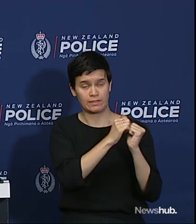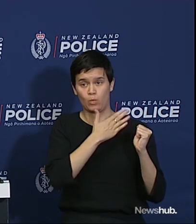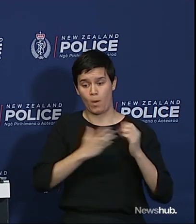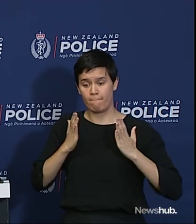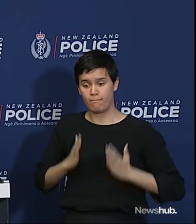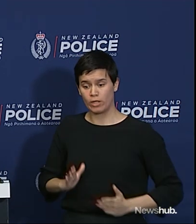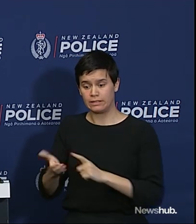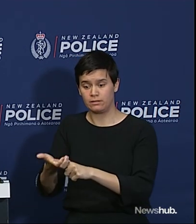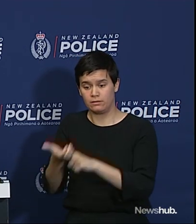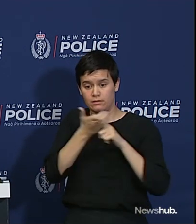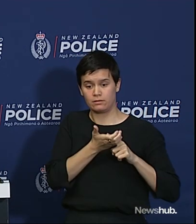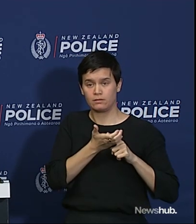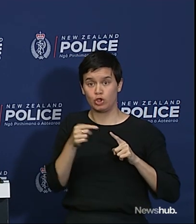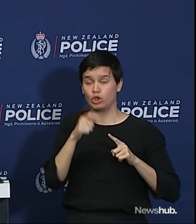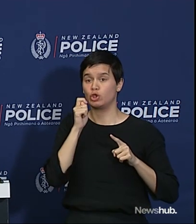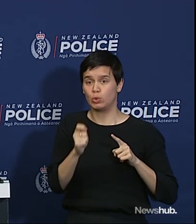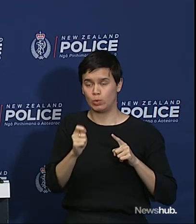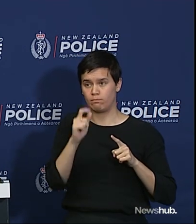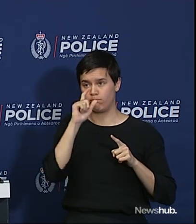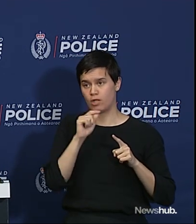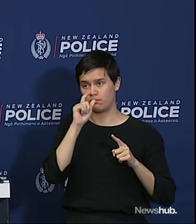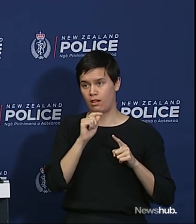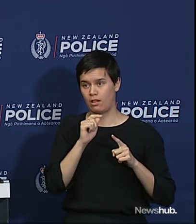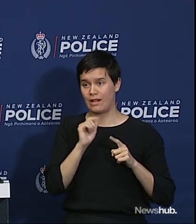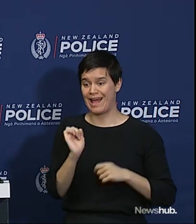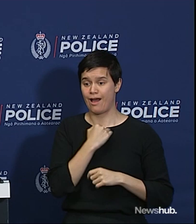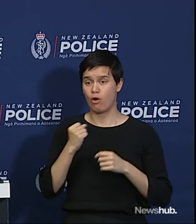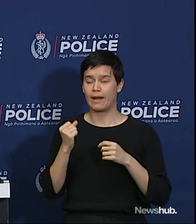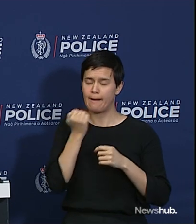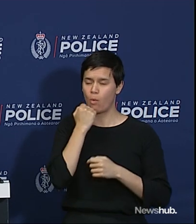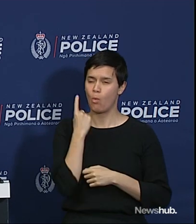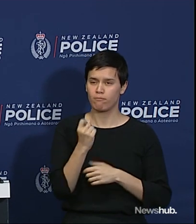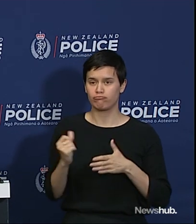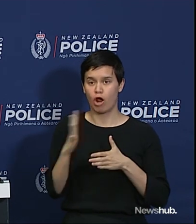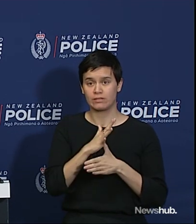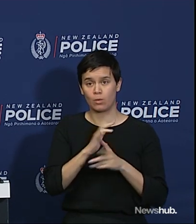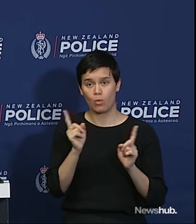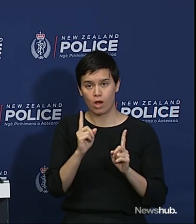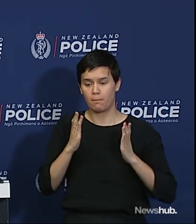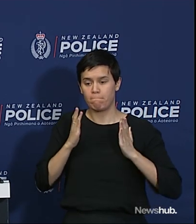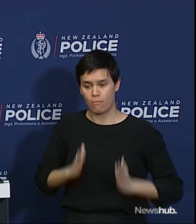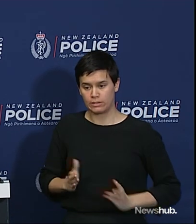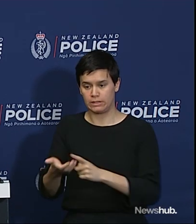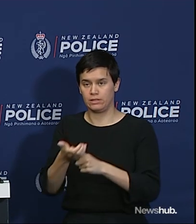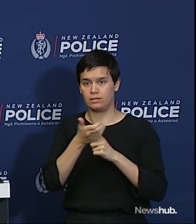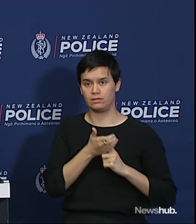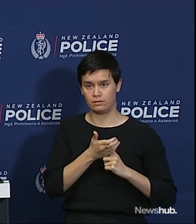possible. And it is our number one priority. We will return to the island, we will